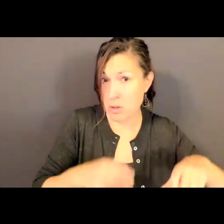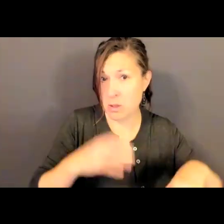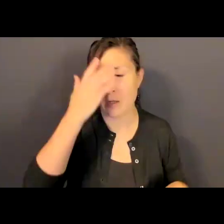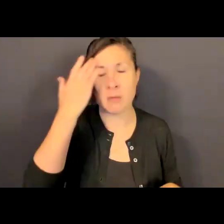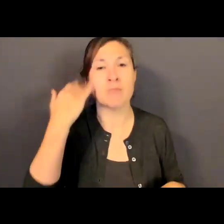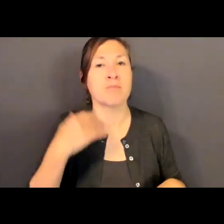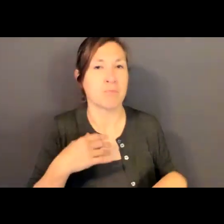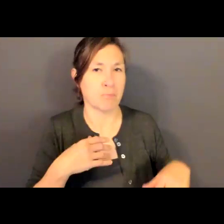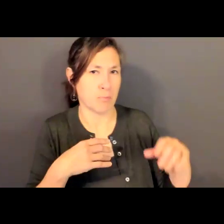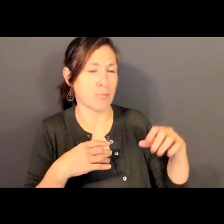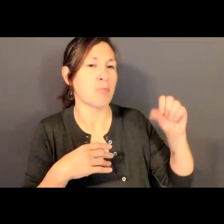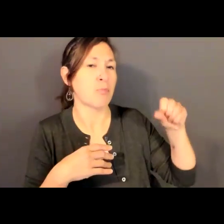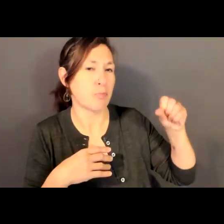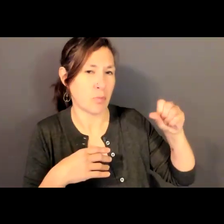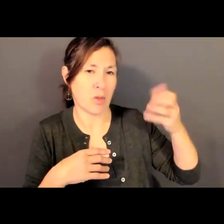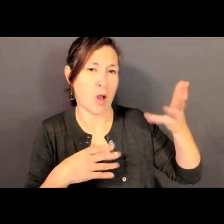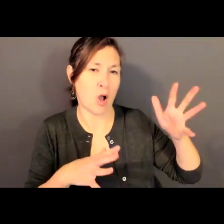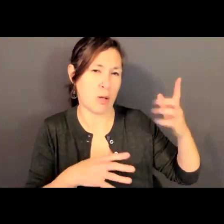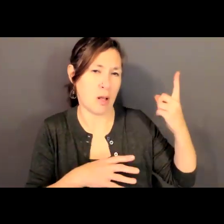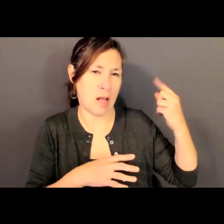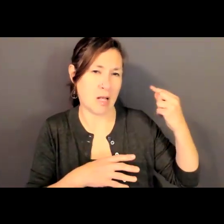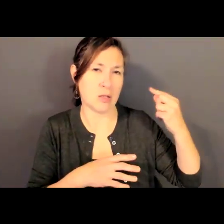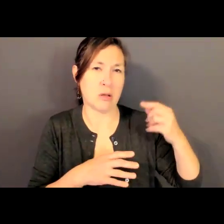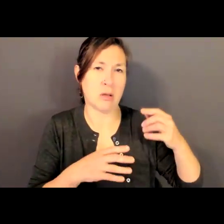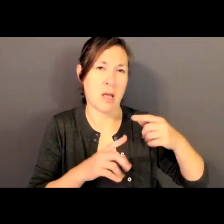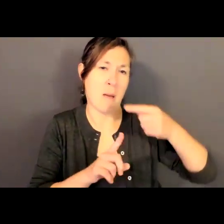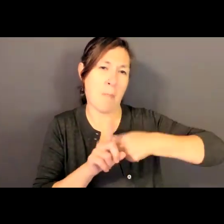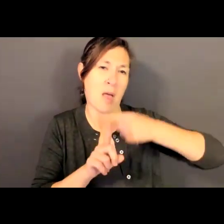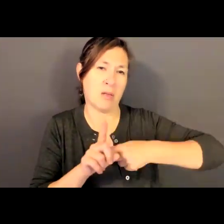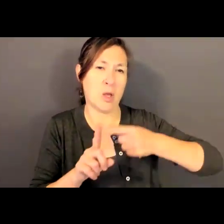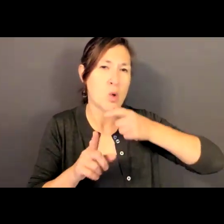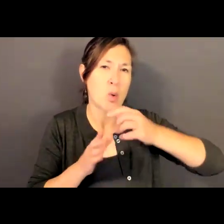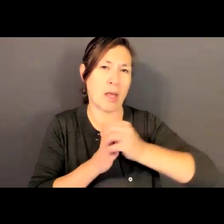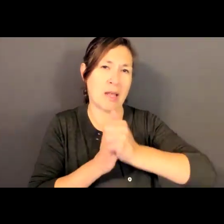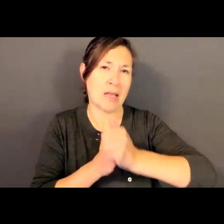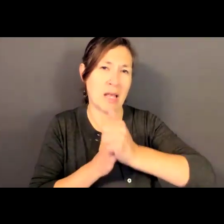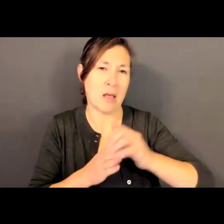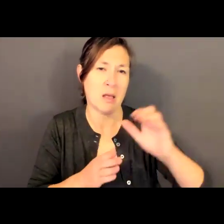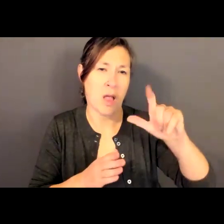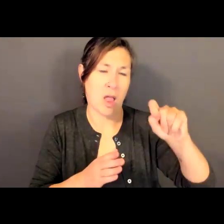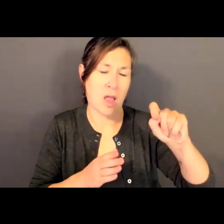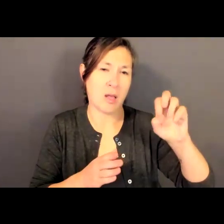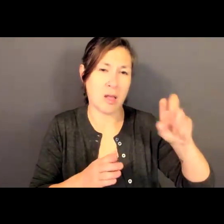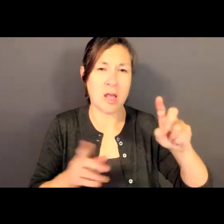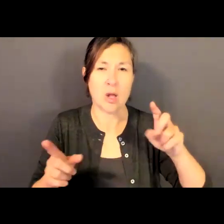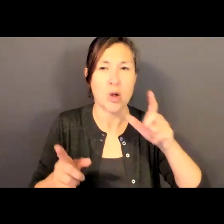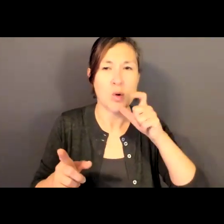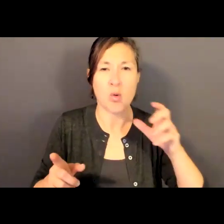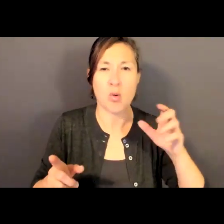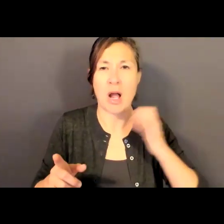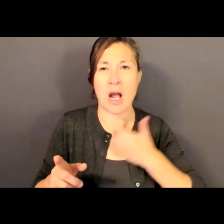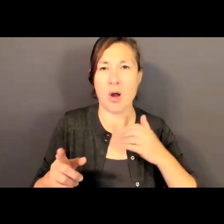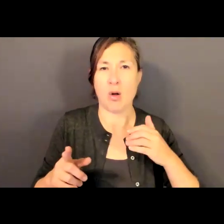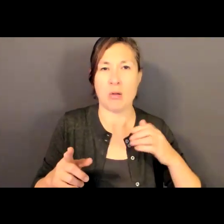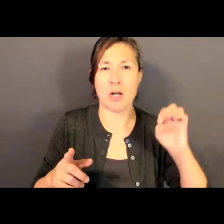a monthly meeting with all of our alt ed leads that our director of educational options, Carlos Diaz, runs. And we did talk